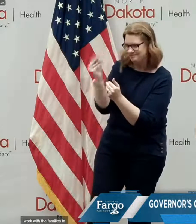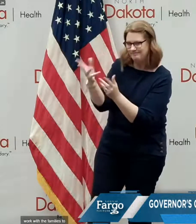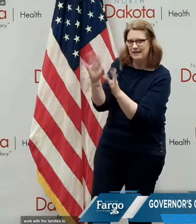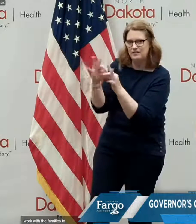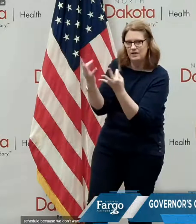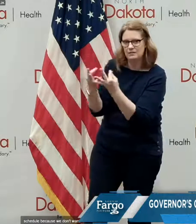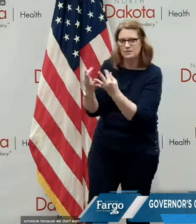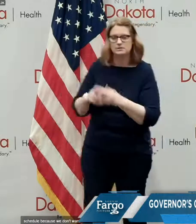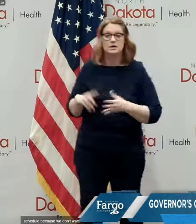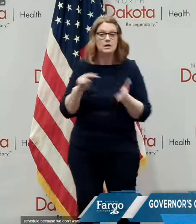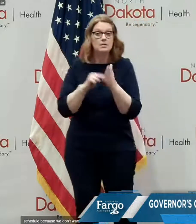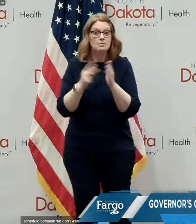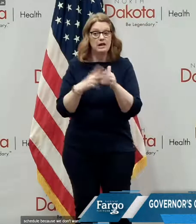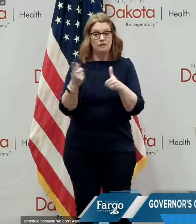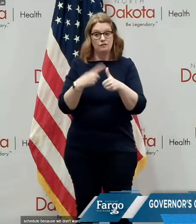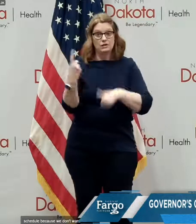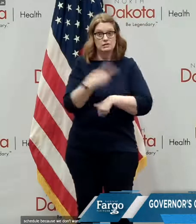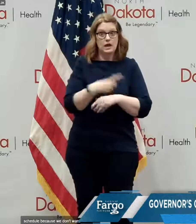show up on day one.